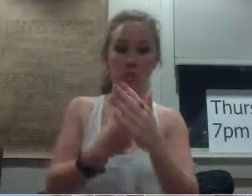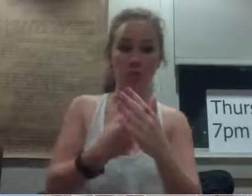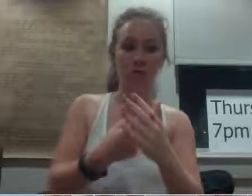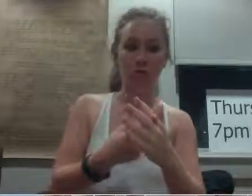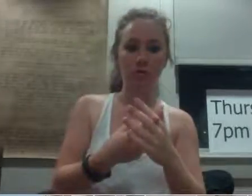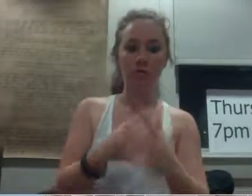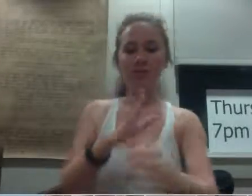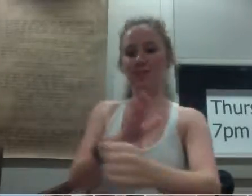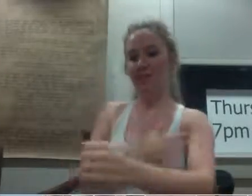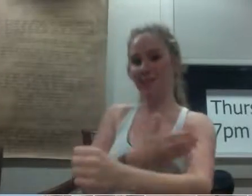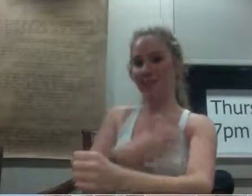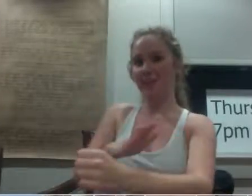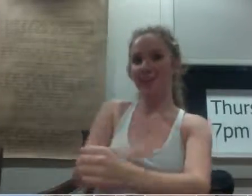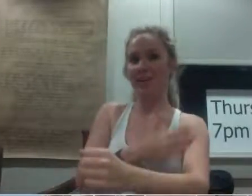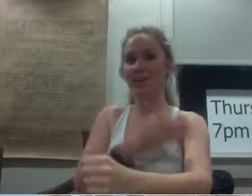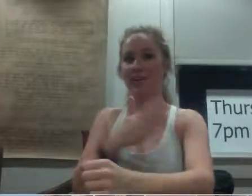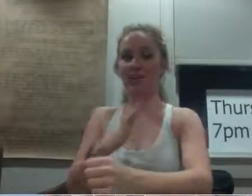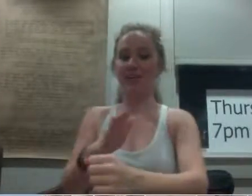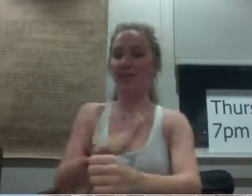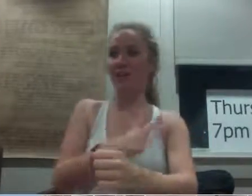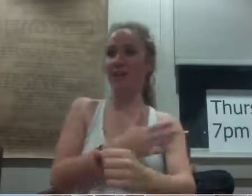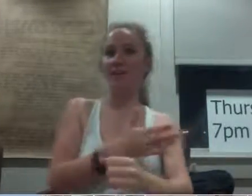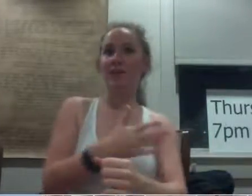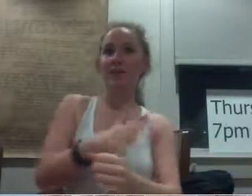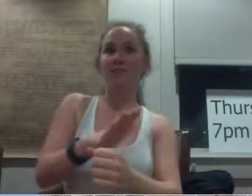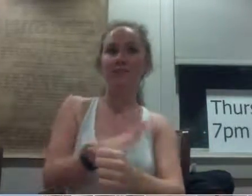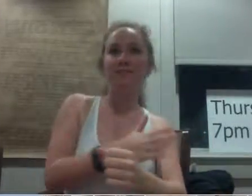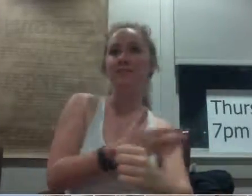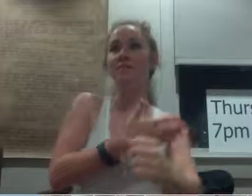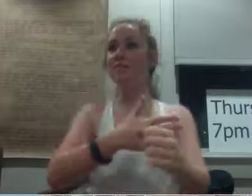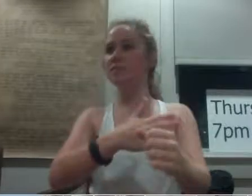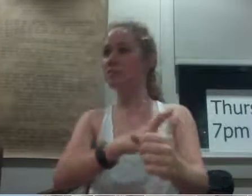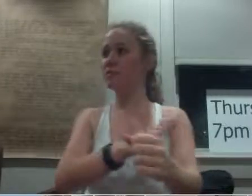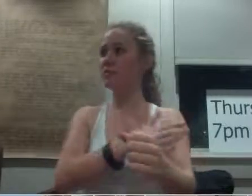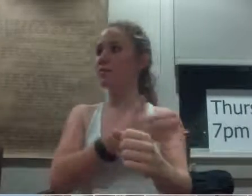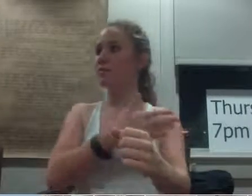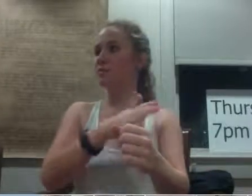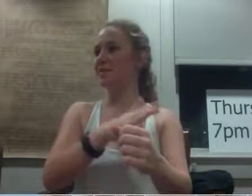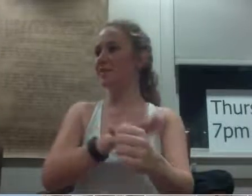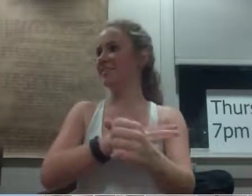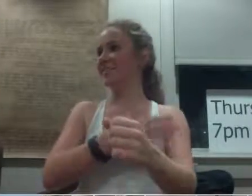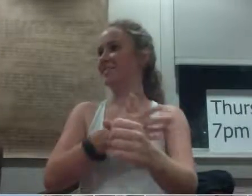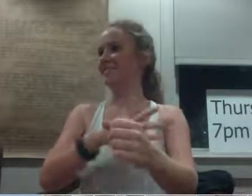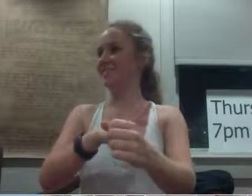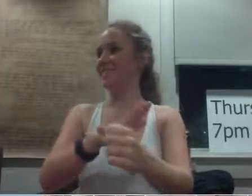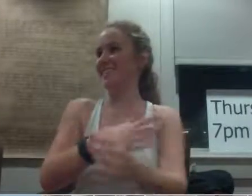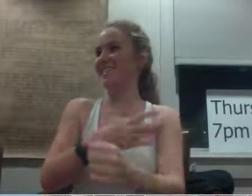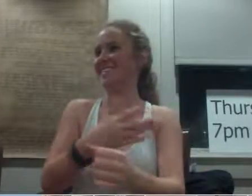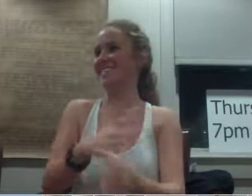They also had the civil rights movement start.